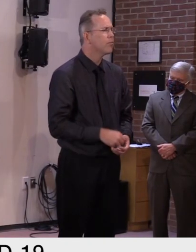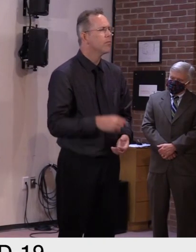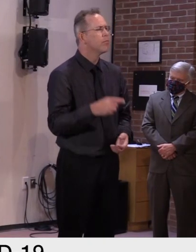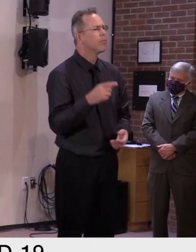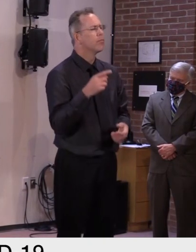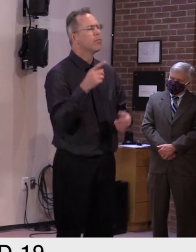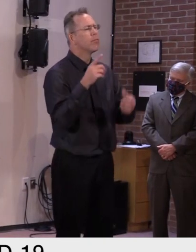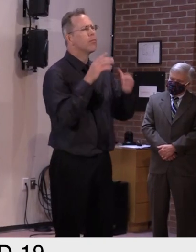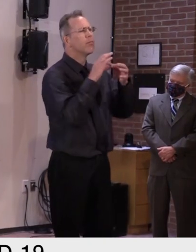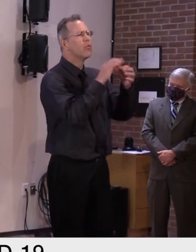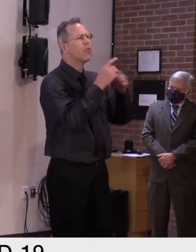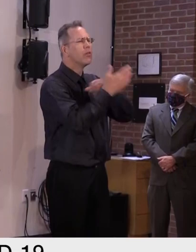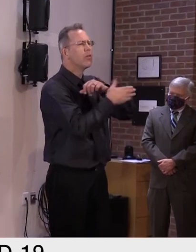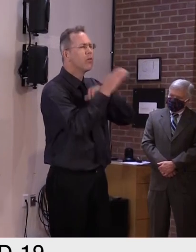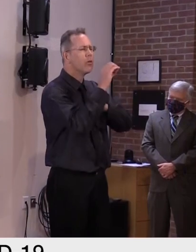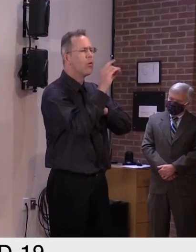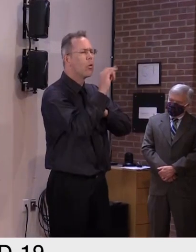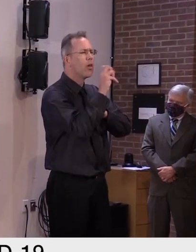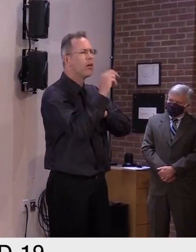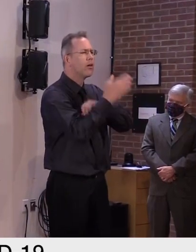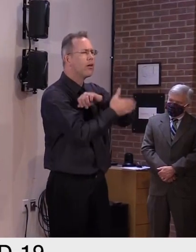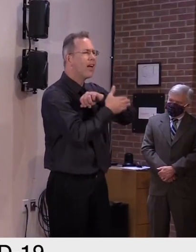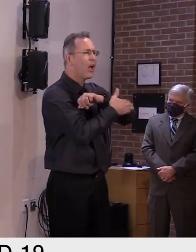we expect more?